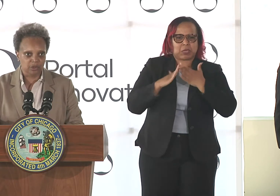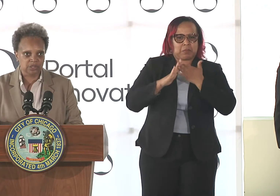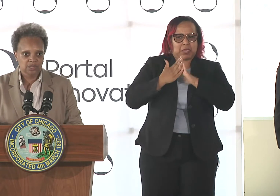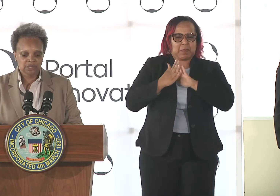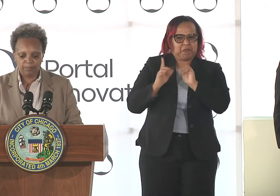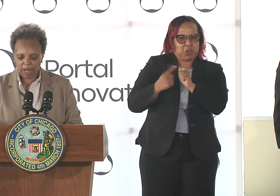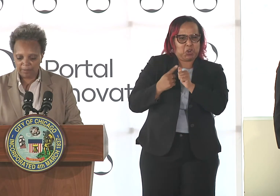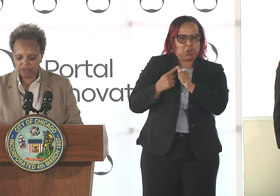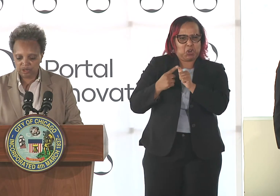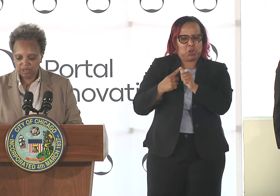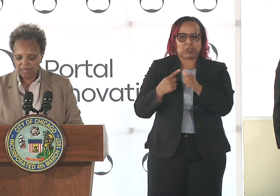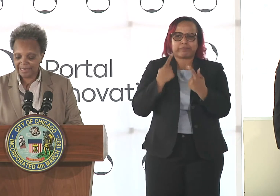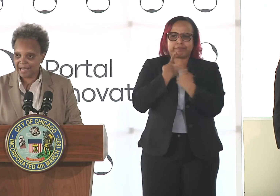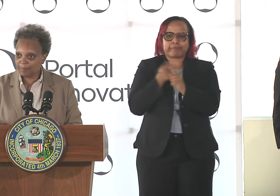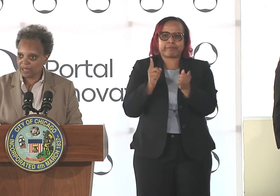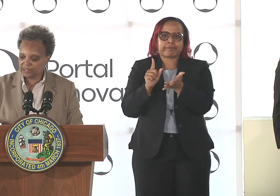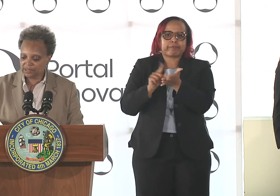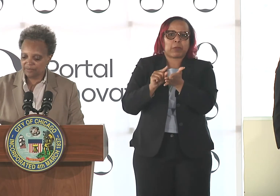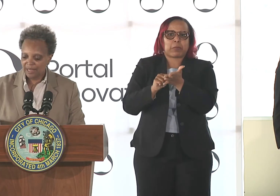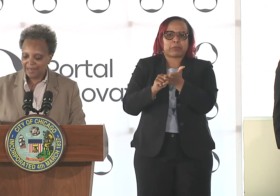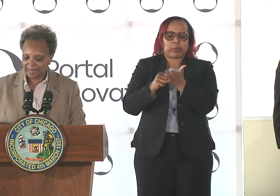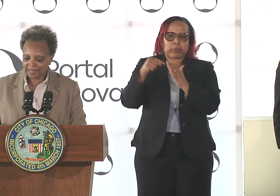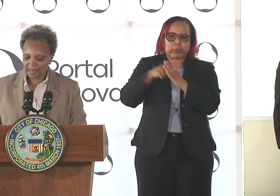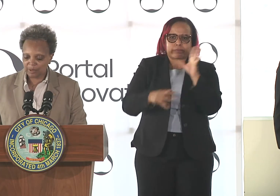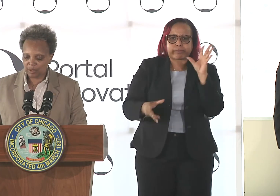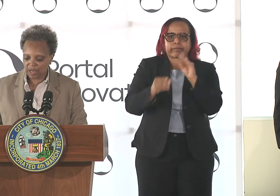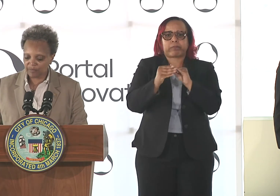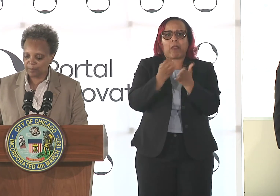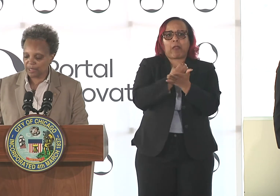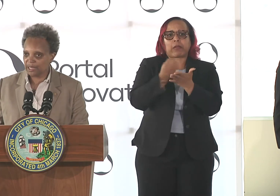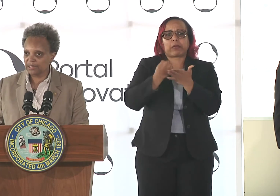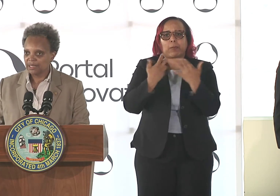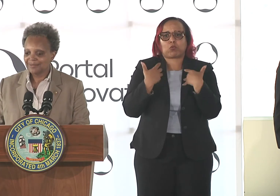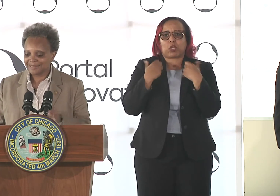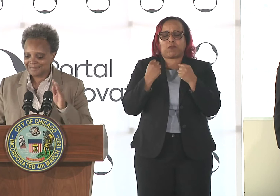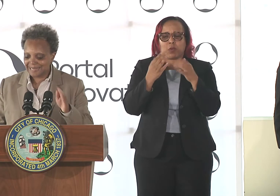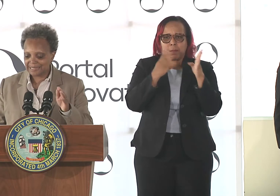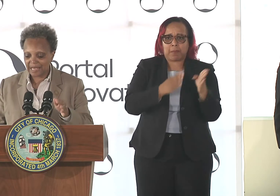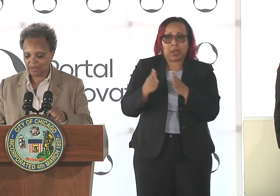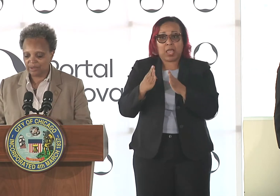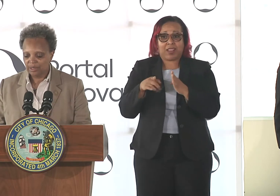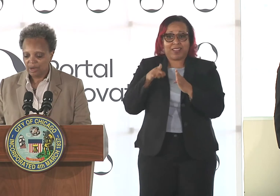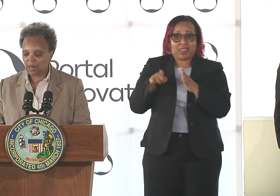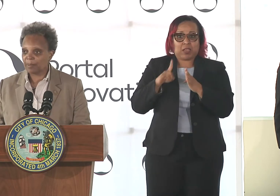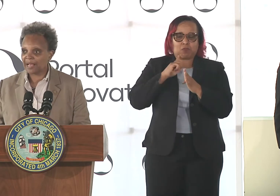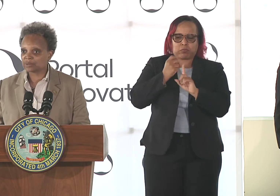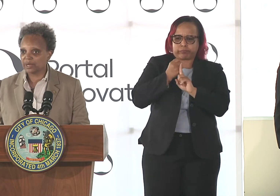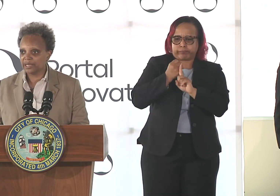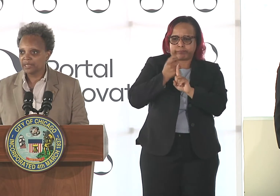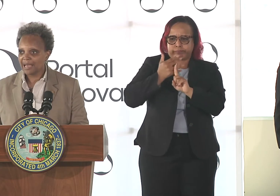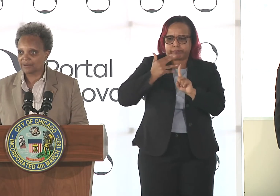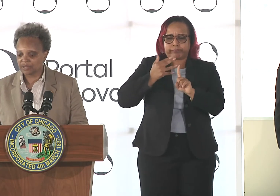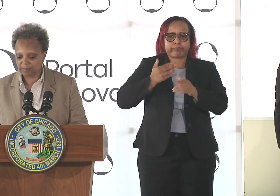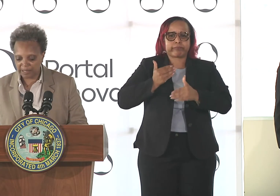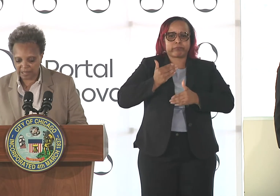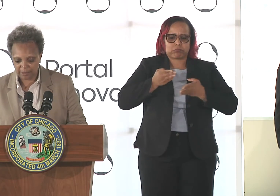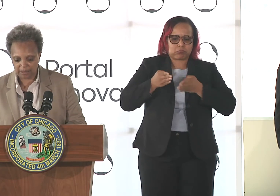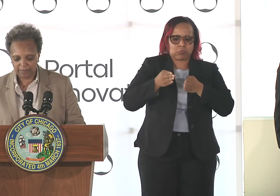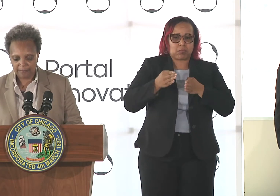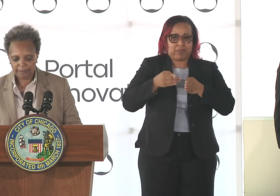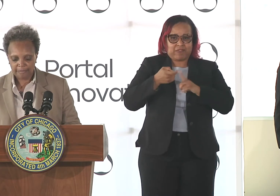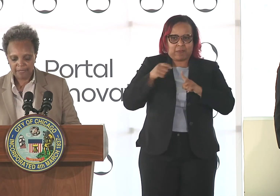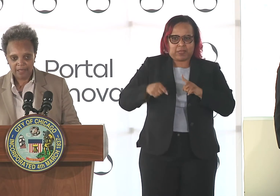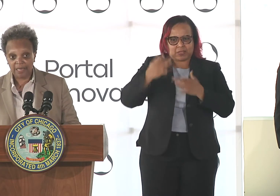the first to publish a comprehensive economic recovery plan that detailed our pathway out of this